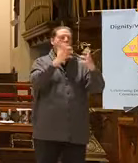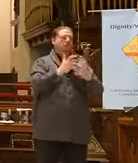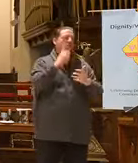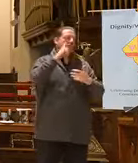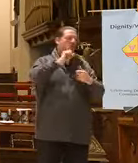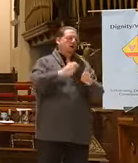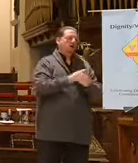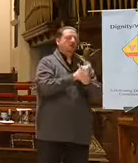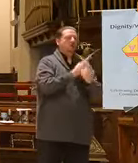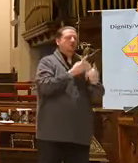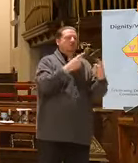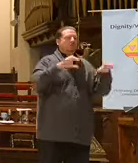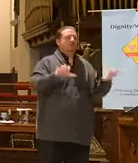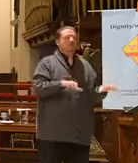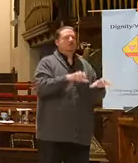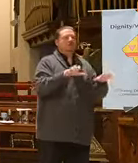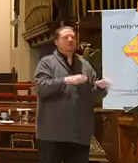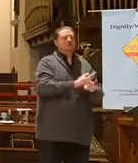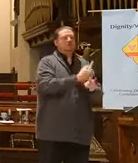darkness to the